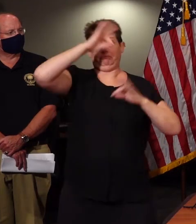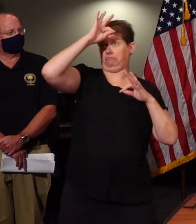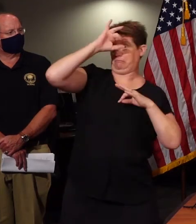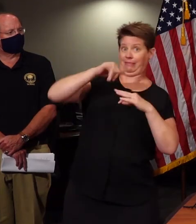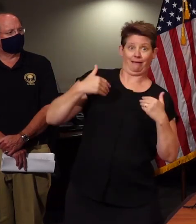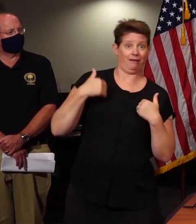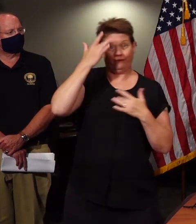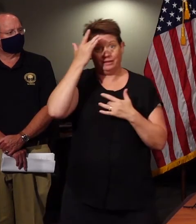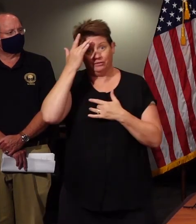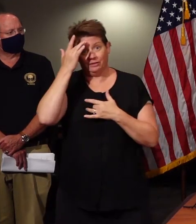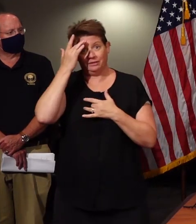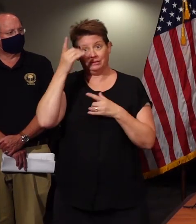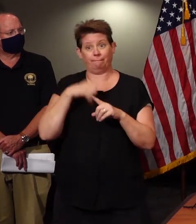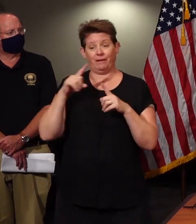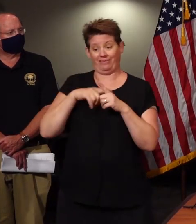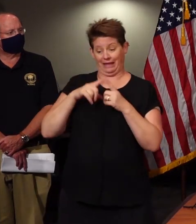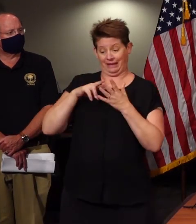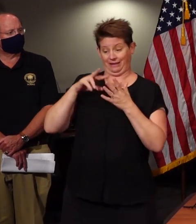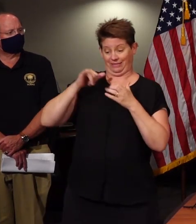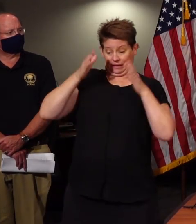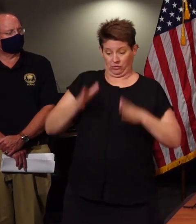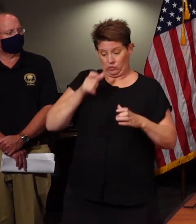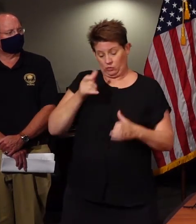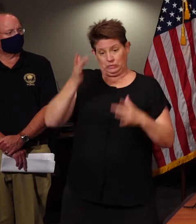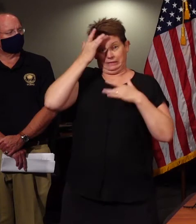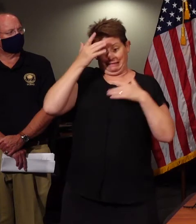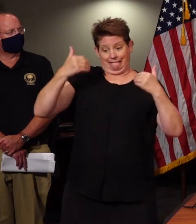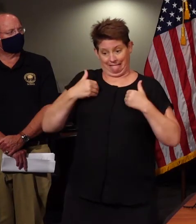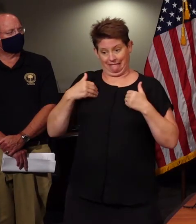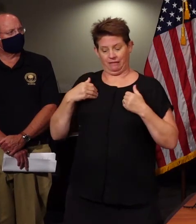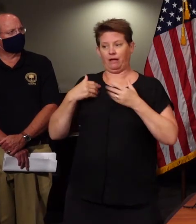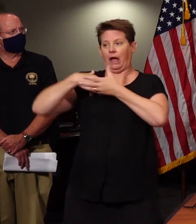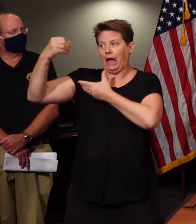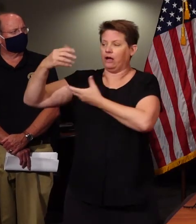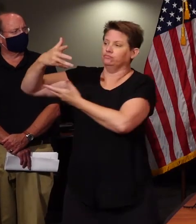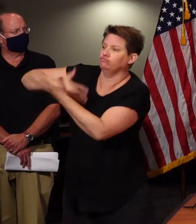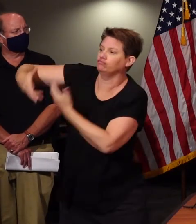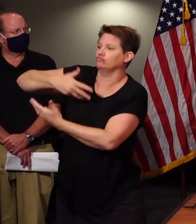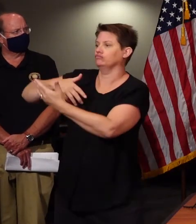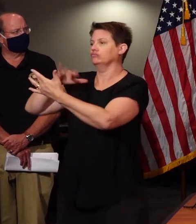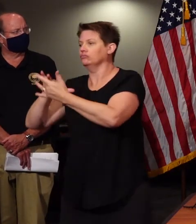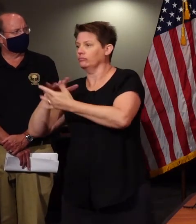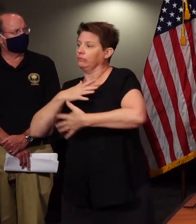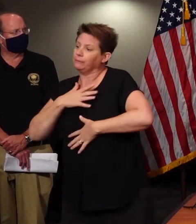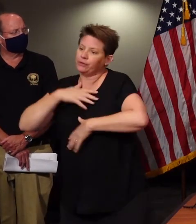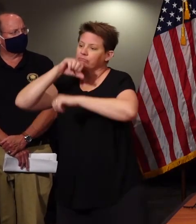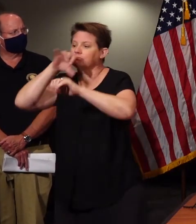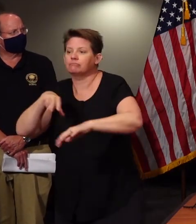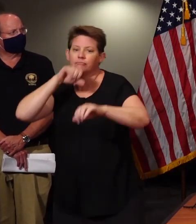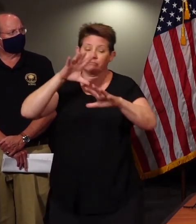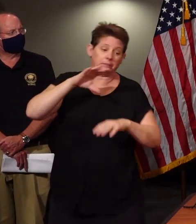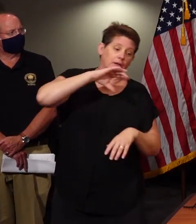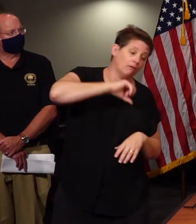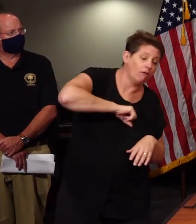all. But anyone that they come into contact with while they're carrying that disease, while they're breathing, while they may perhaps